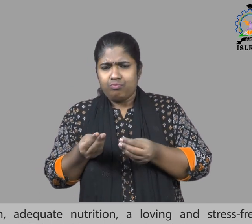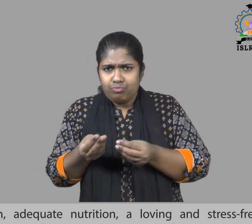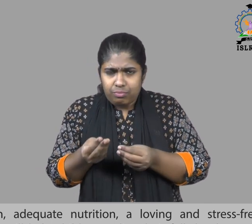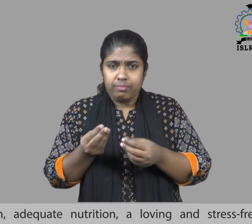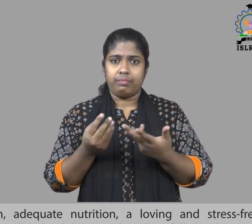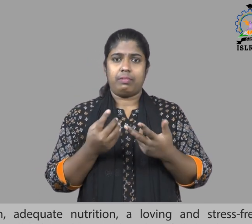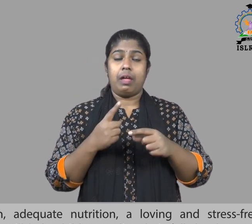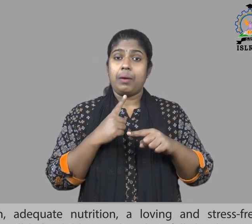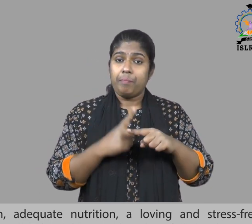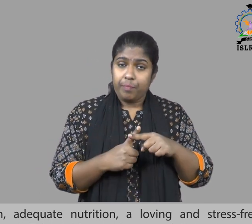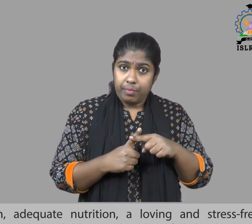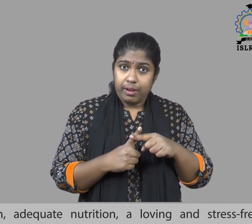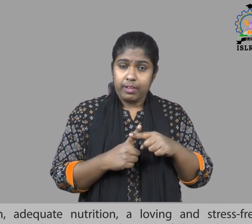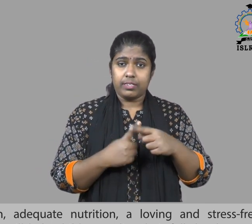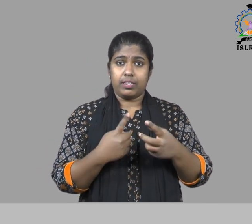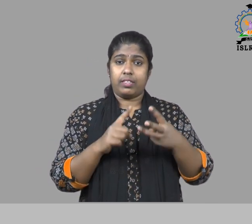full development potential.